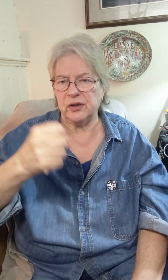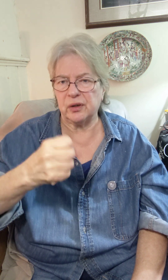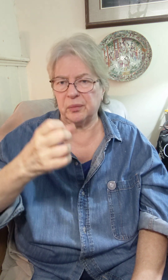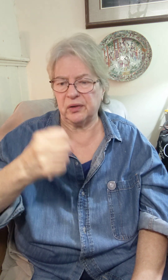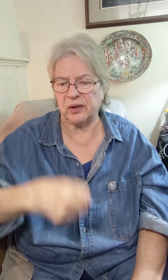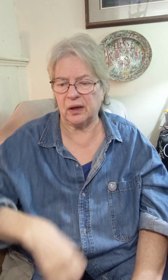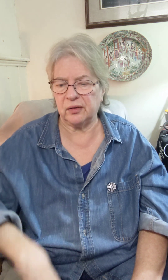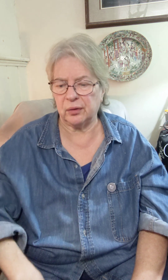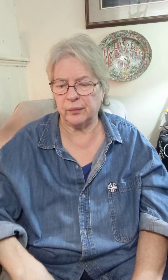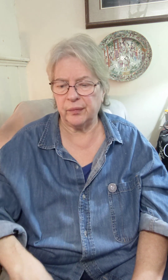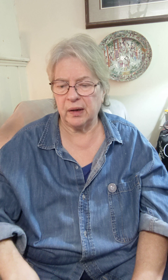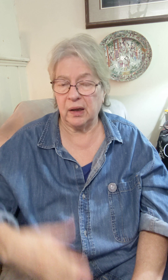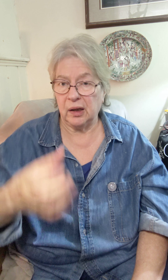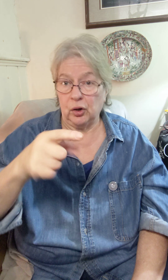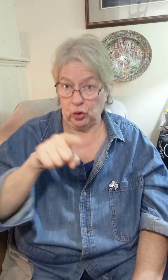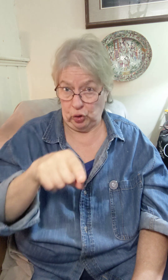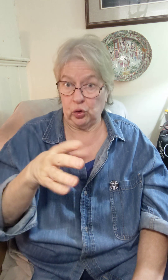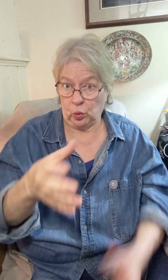them this sign. So